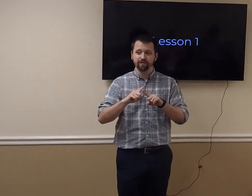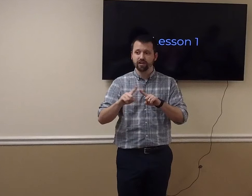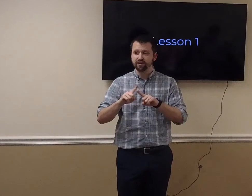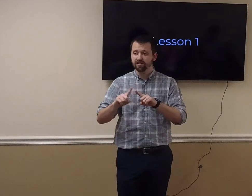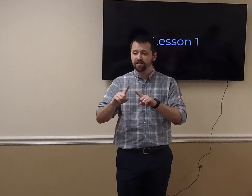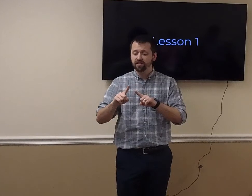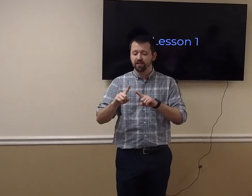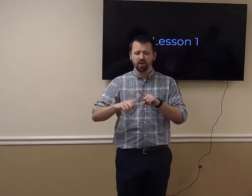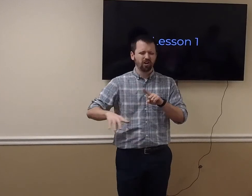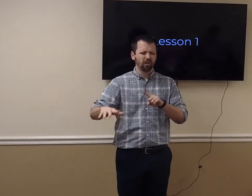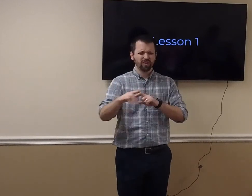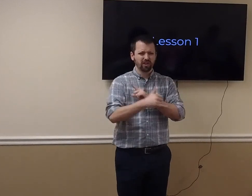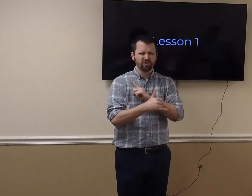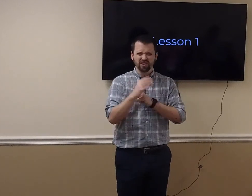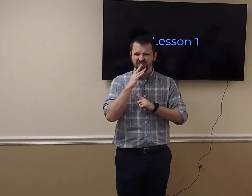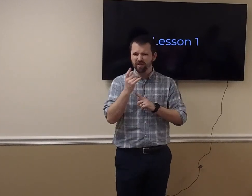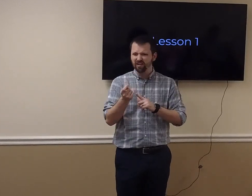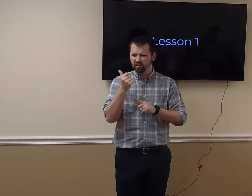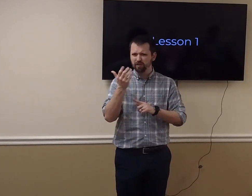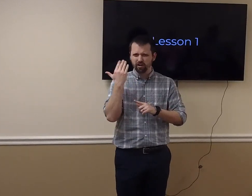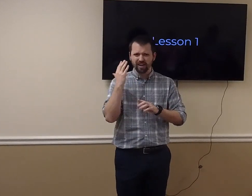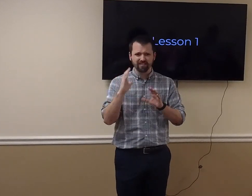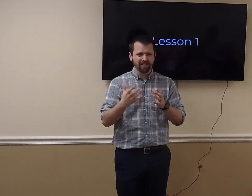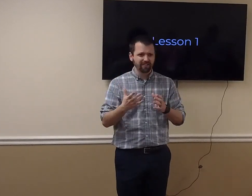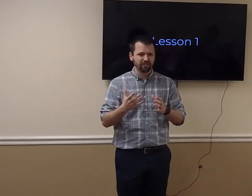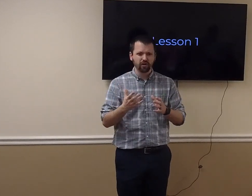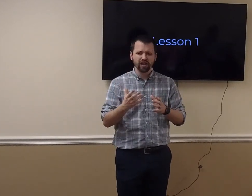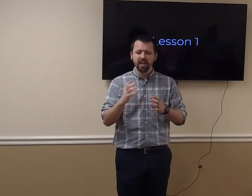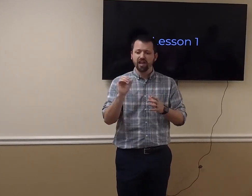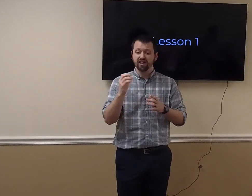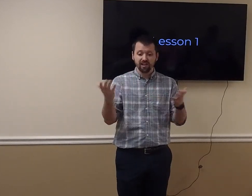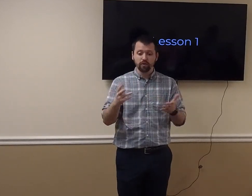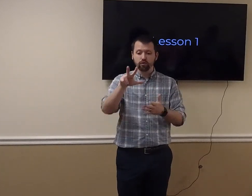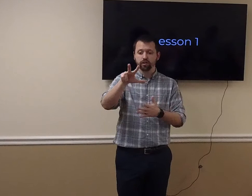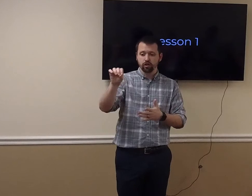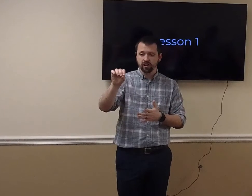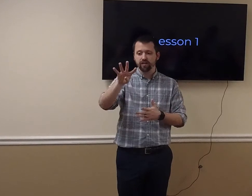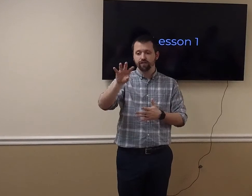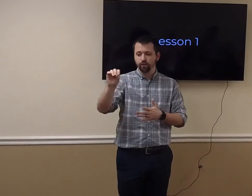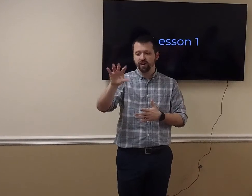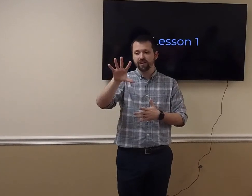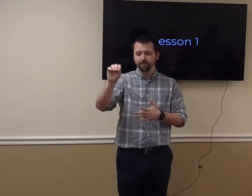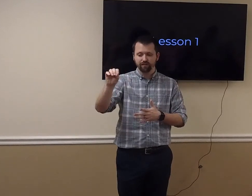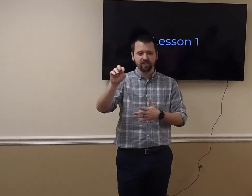different, all over the country. We talked about it a little bit in our last class. You know, here we do 30, 40, 50,